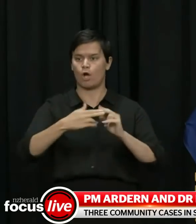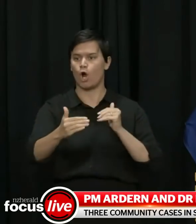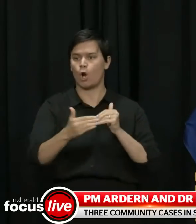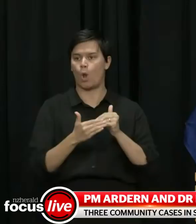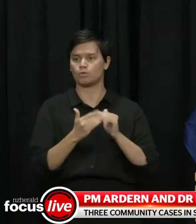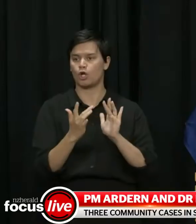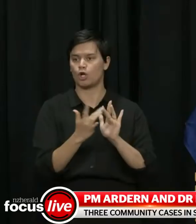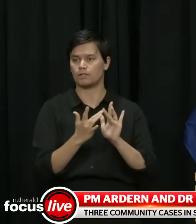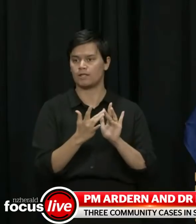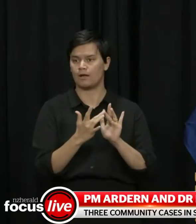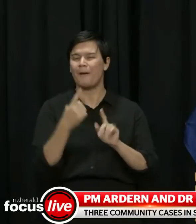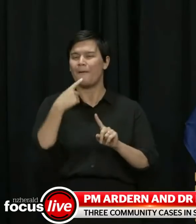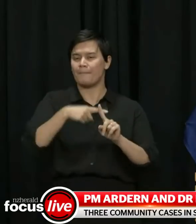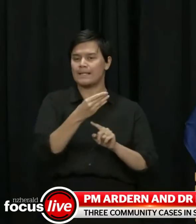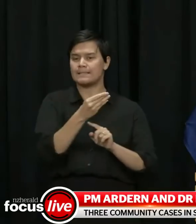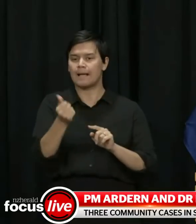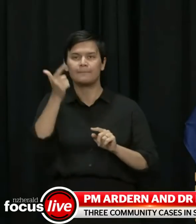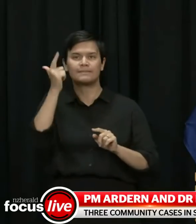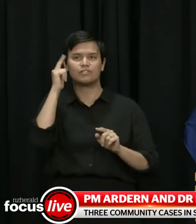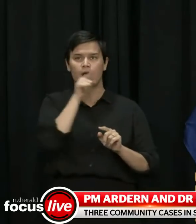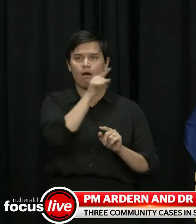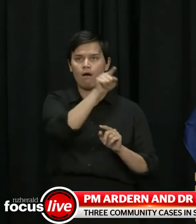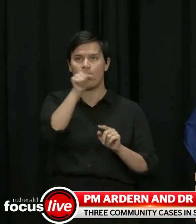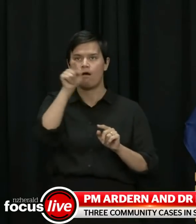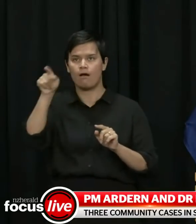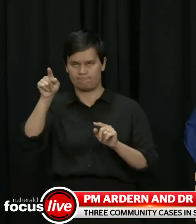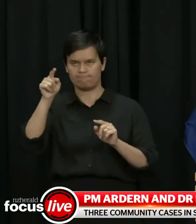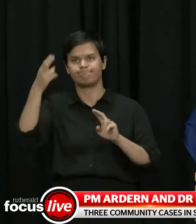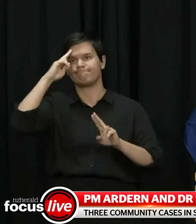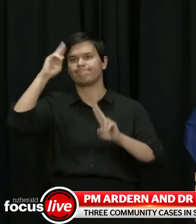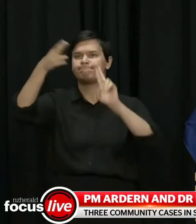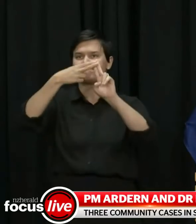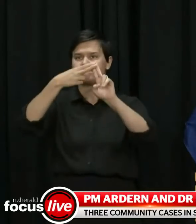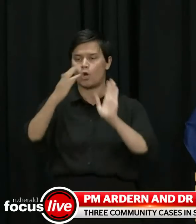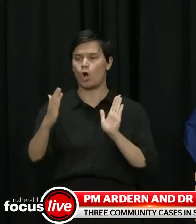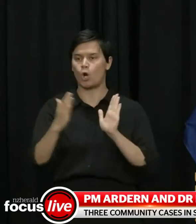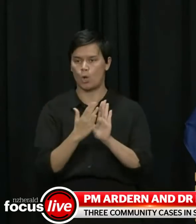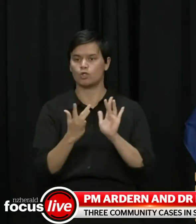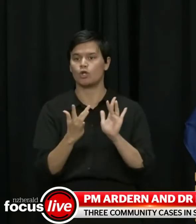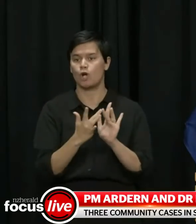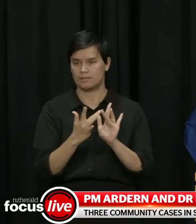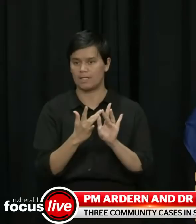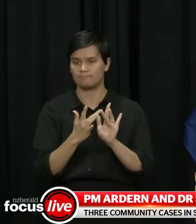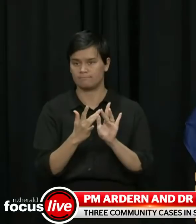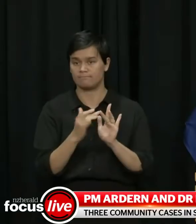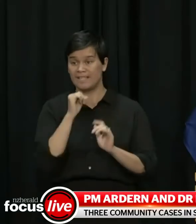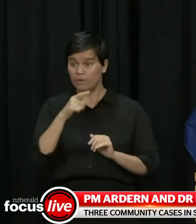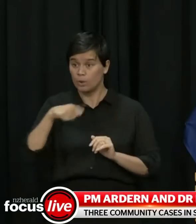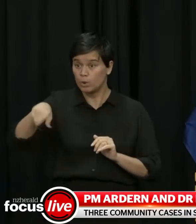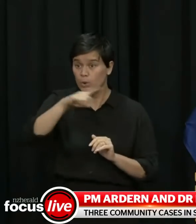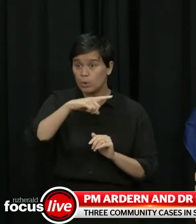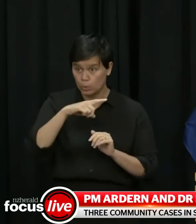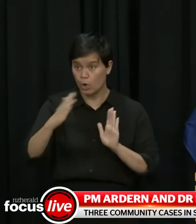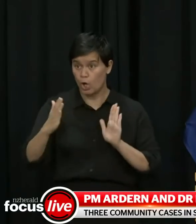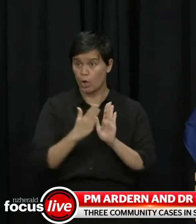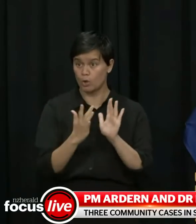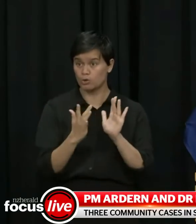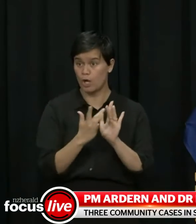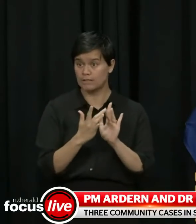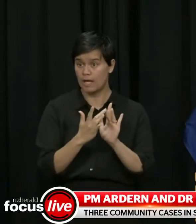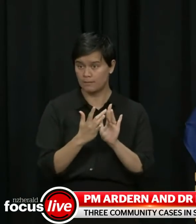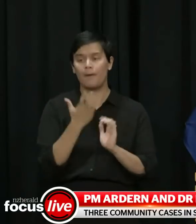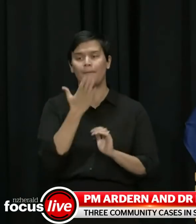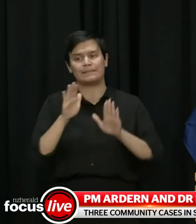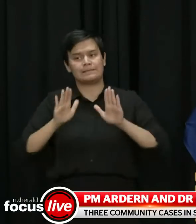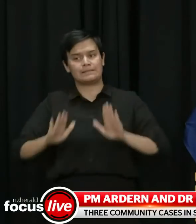anyone is one of those close contacts, the instructions are to please self-isolate at home and call Healthline to arrange a test and to